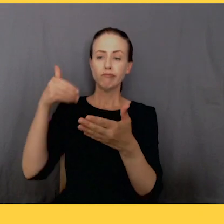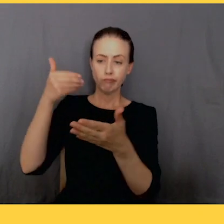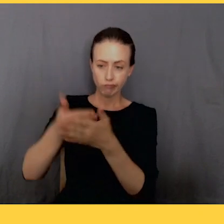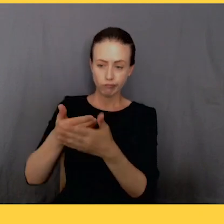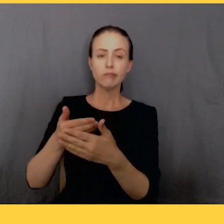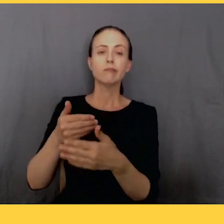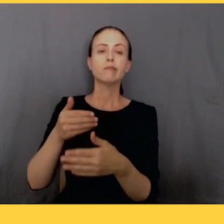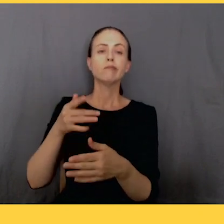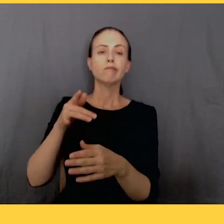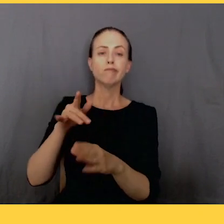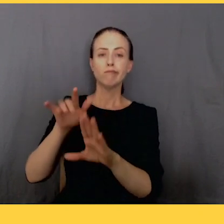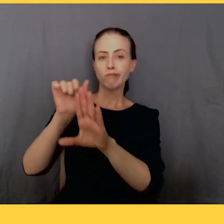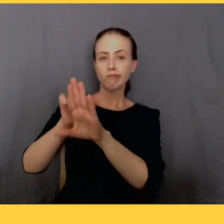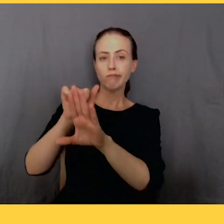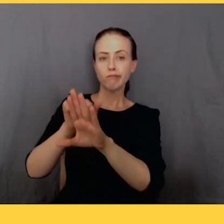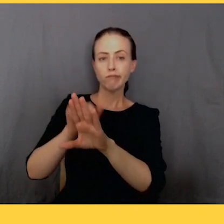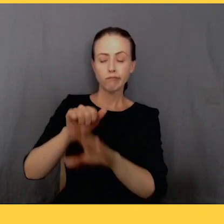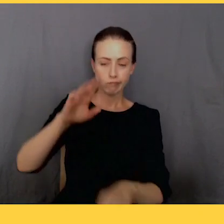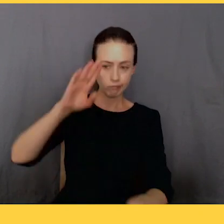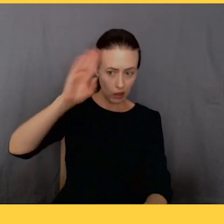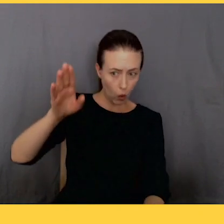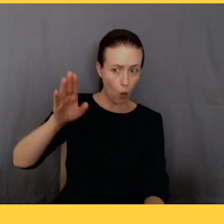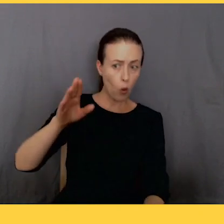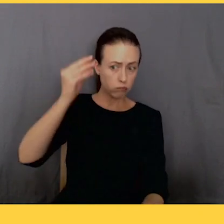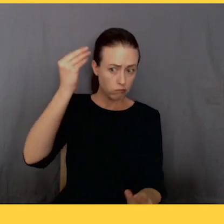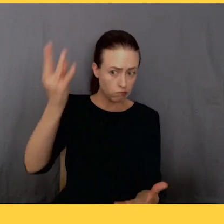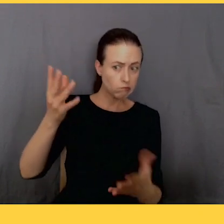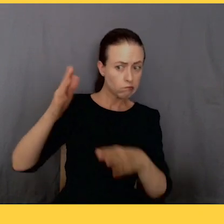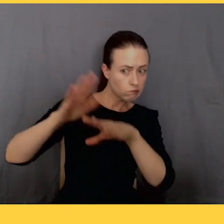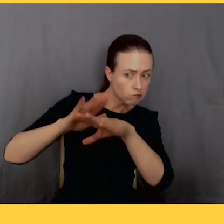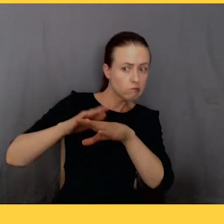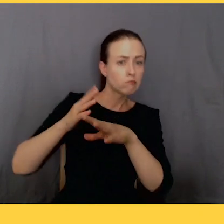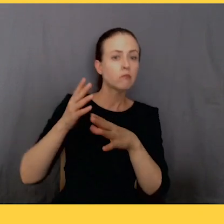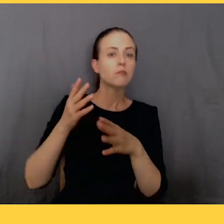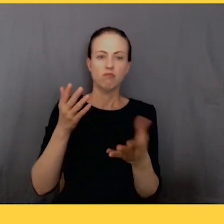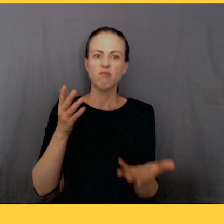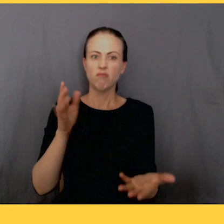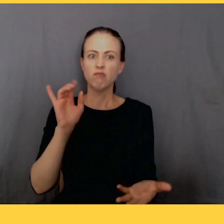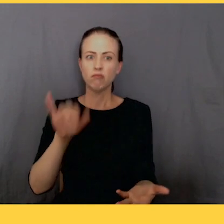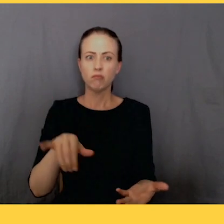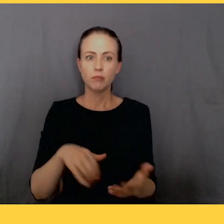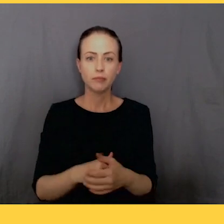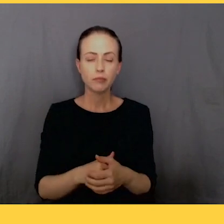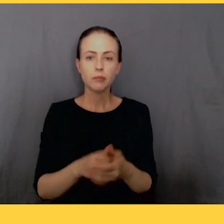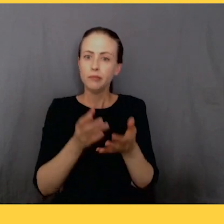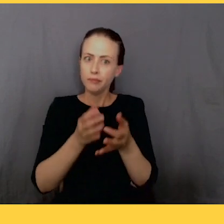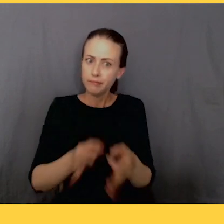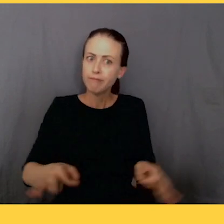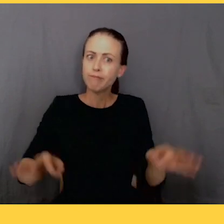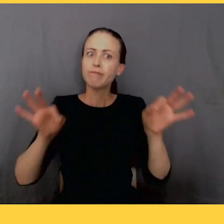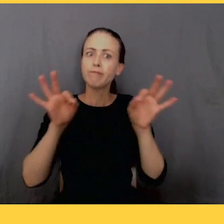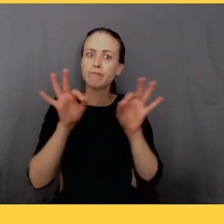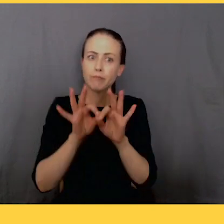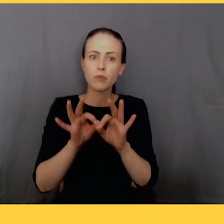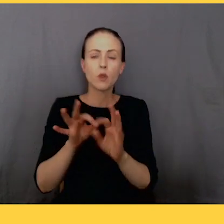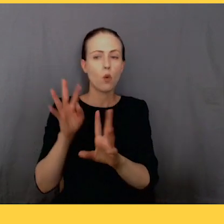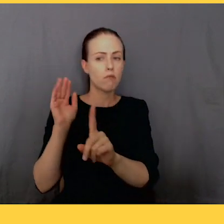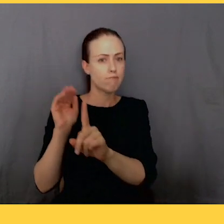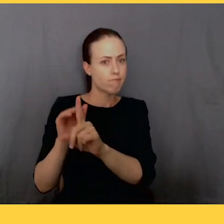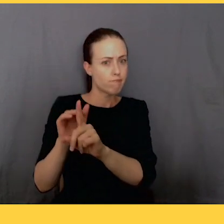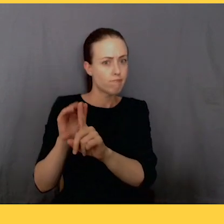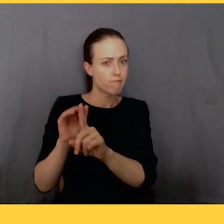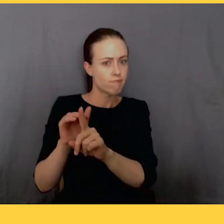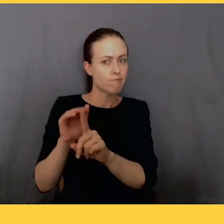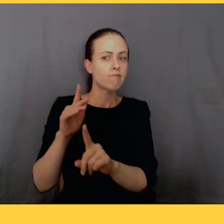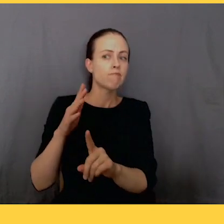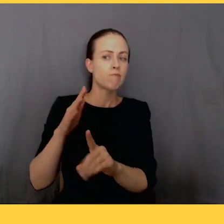is informed that there's a potential PSPS event. So this is very important for us to get to our vulnerable community members and